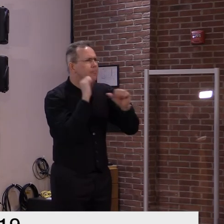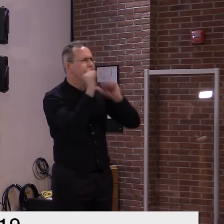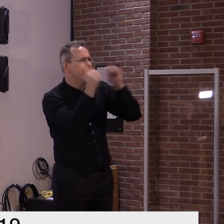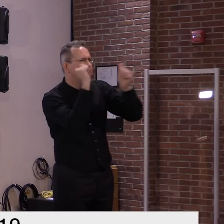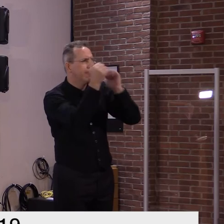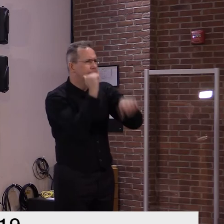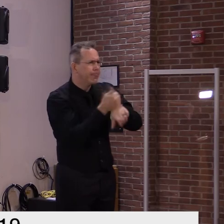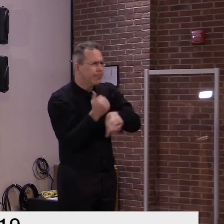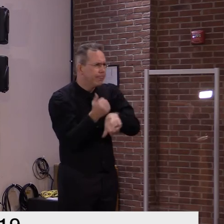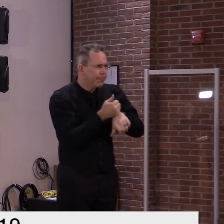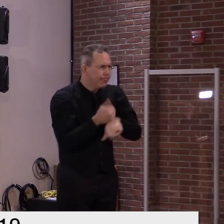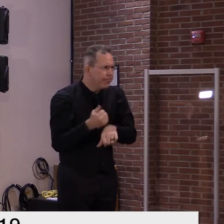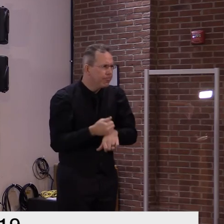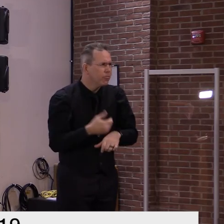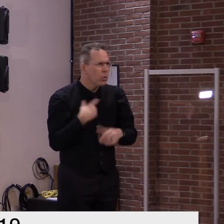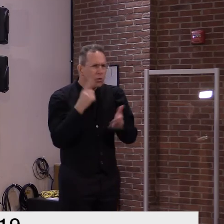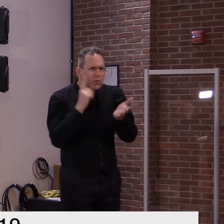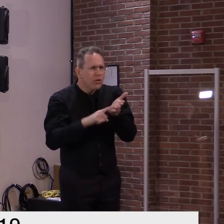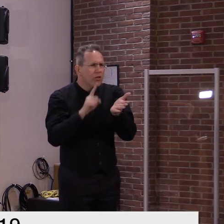week.